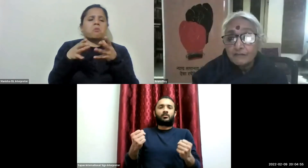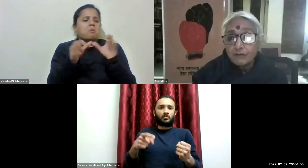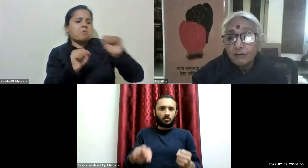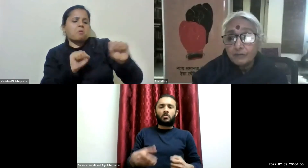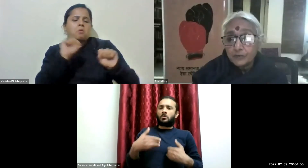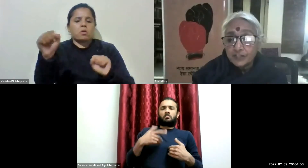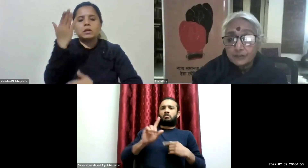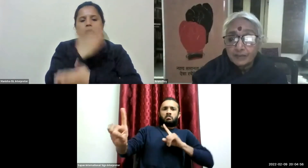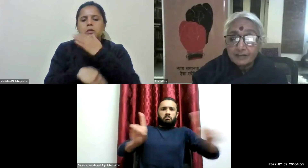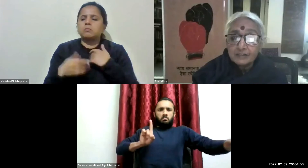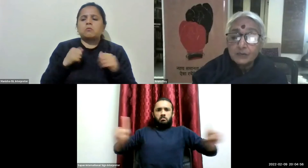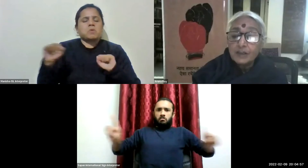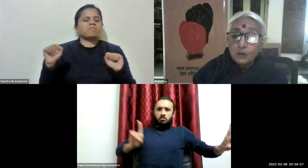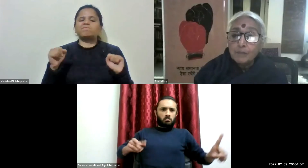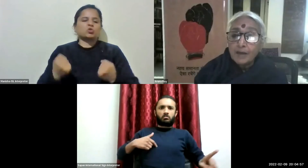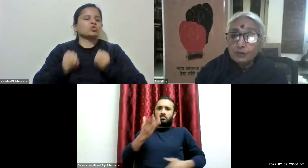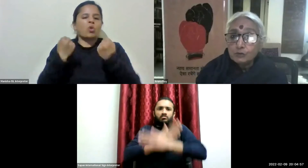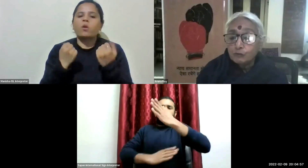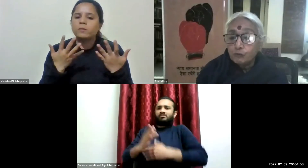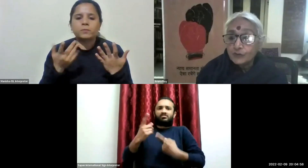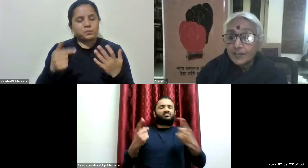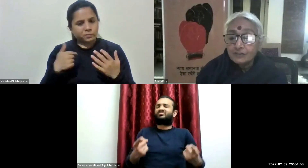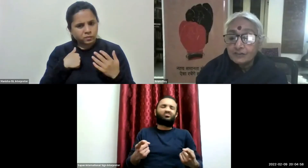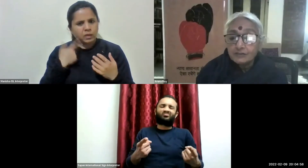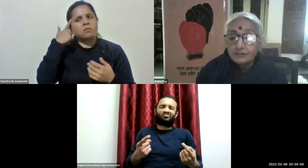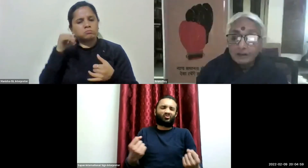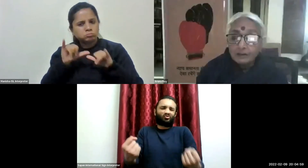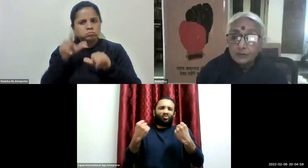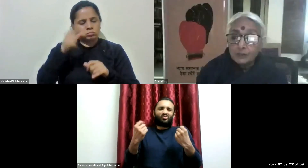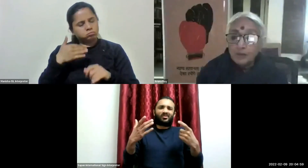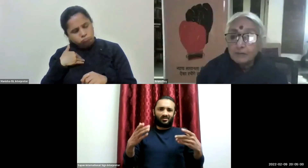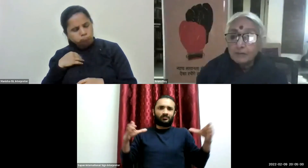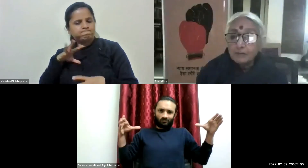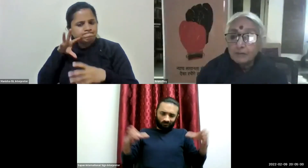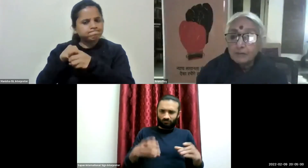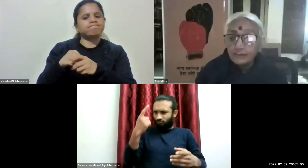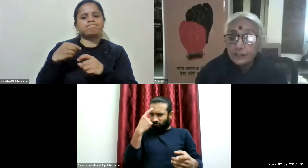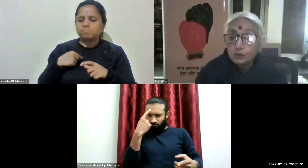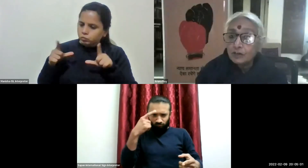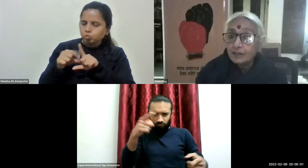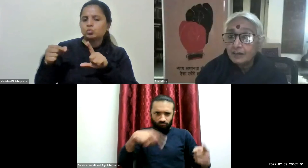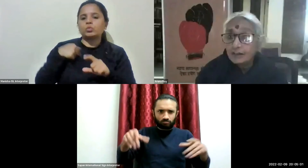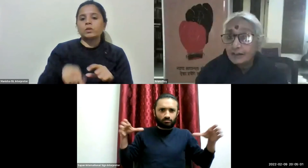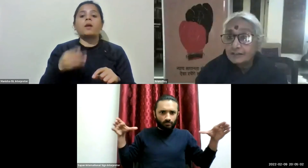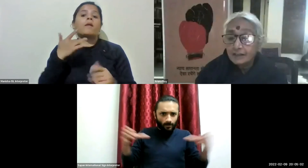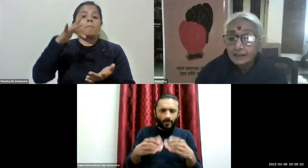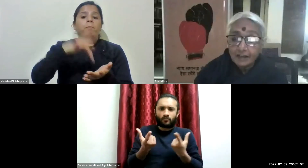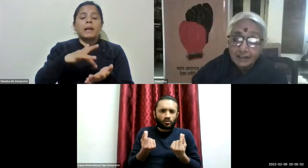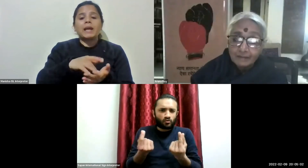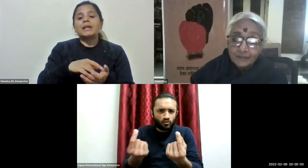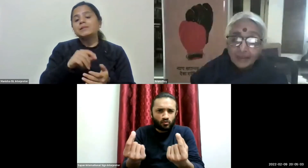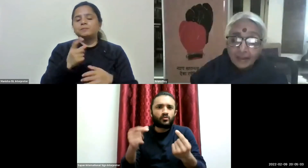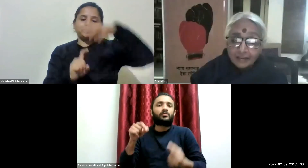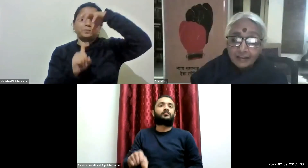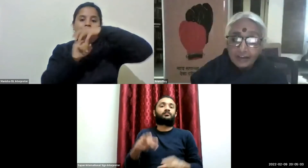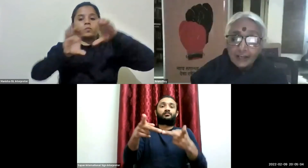with their evolved protest methods, we managed to force entry to debarred places like Vijay Chowk in India Gate in